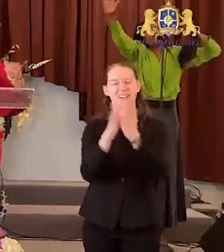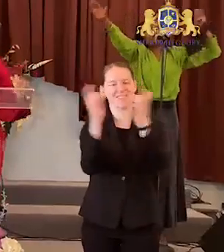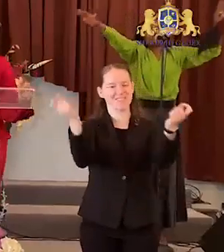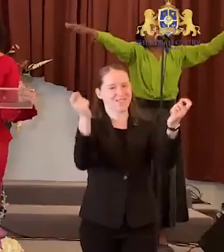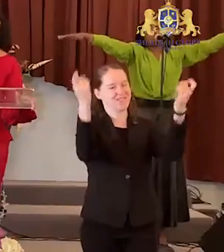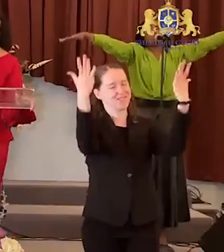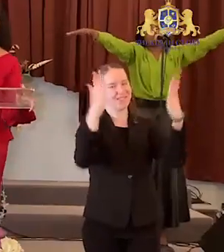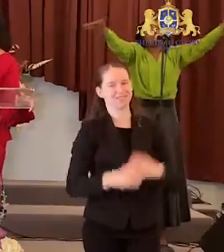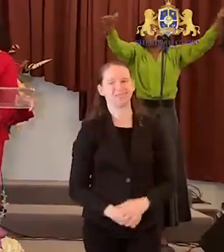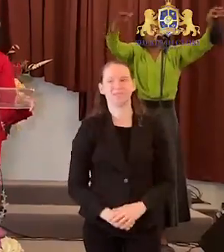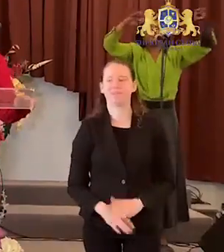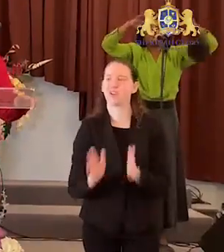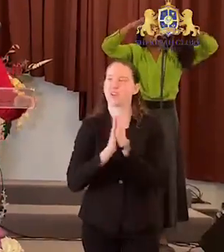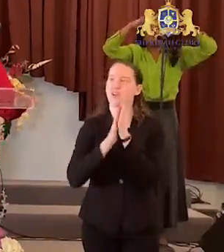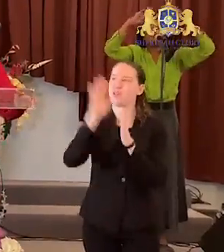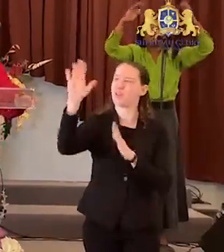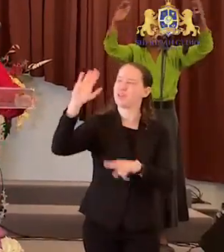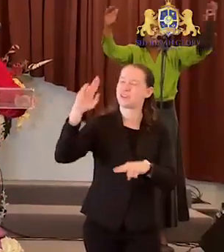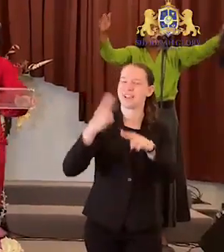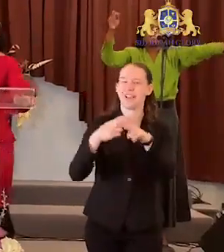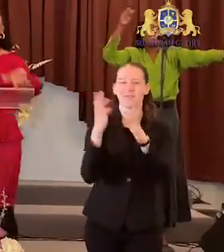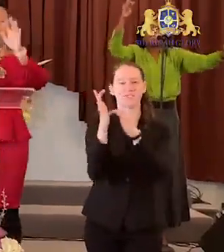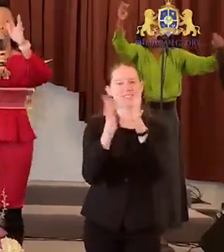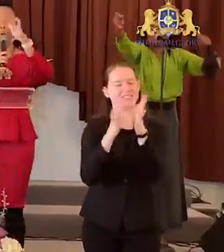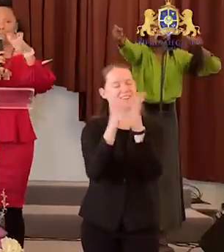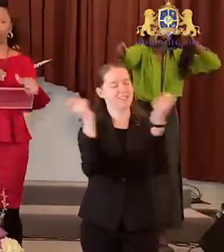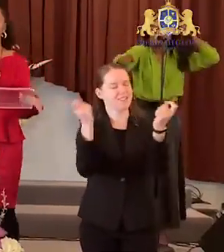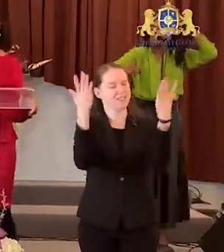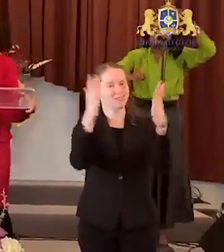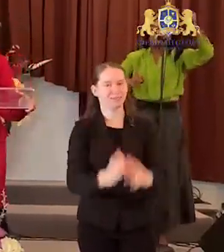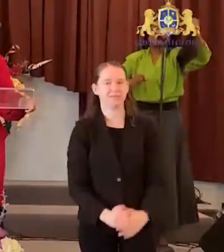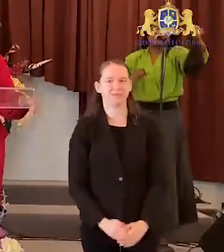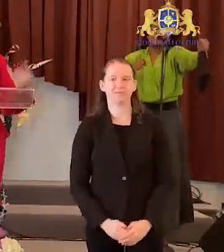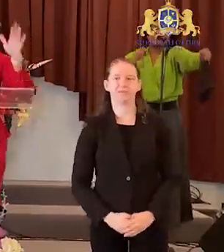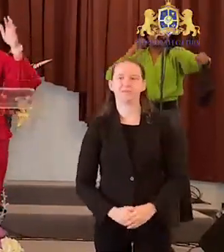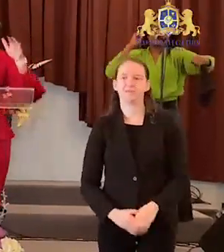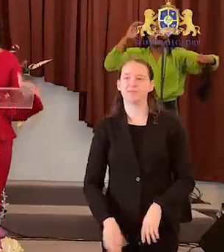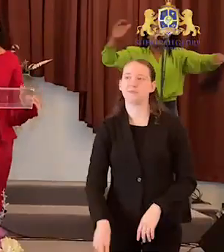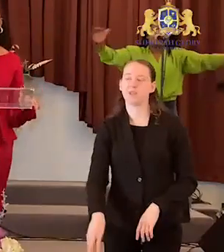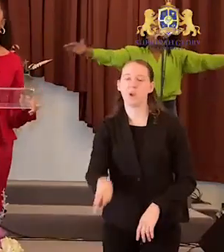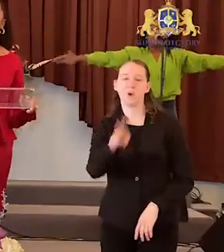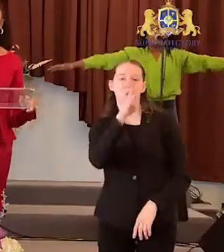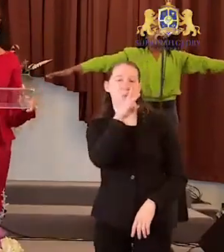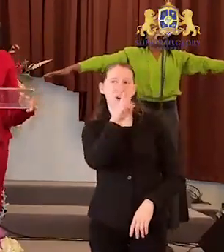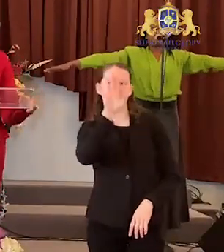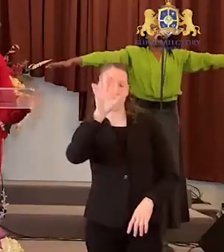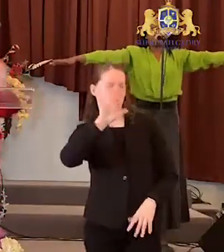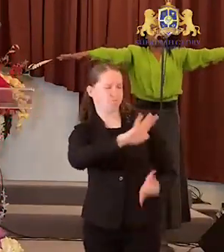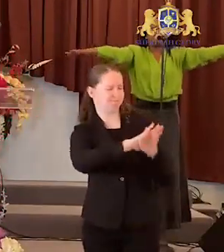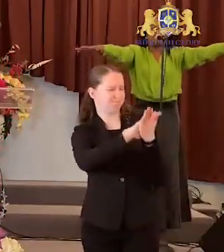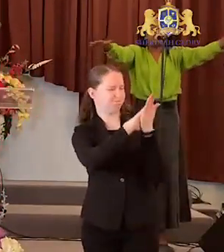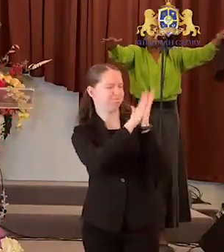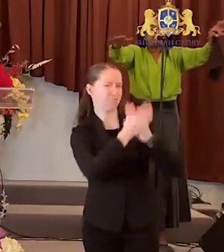Hallelujah. Glory to your name, Jesus. Hallelujah. Water turned into